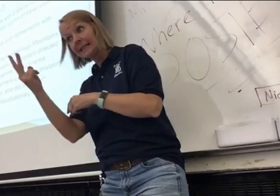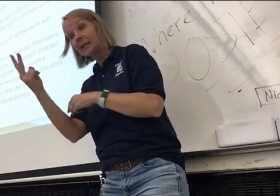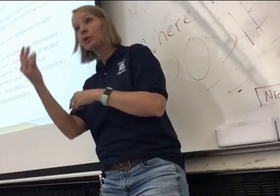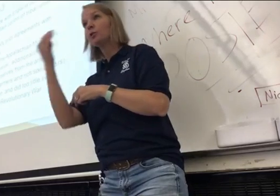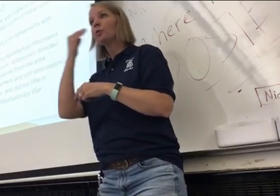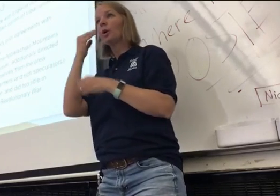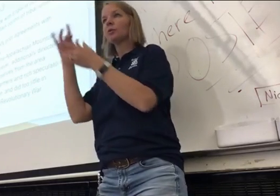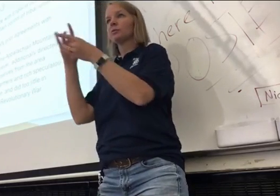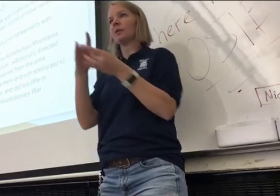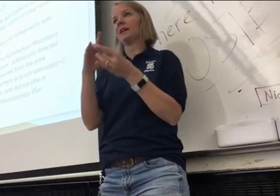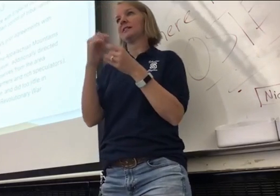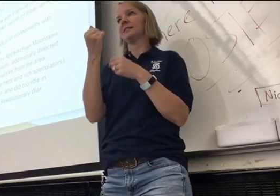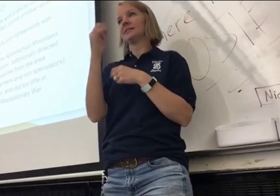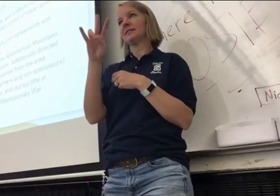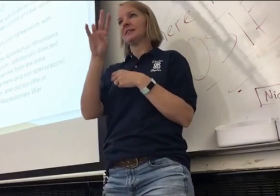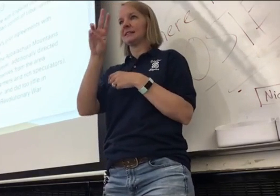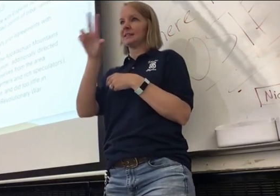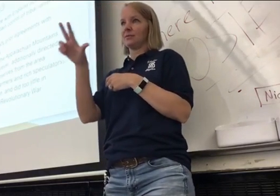proclamation line question.